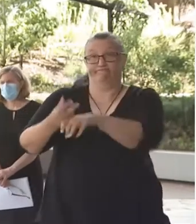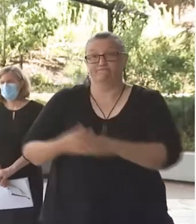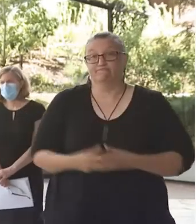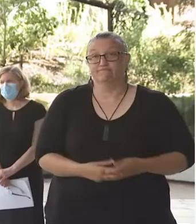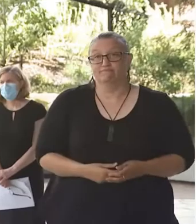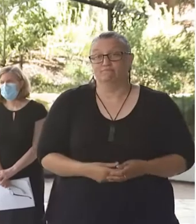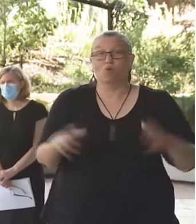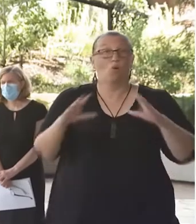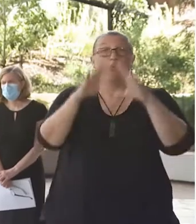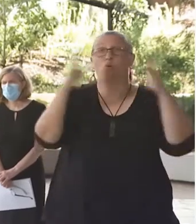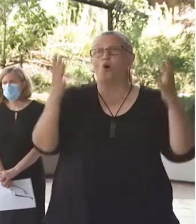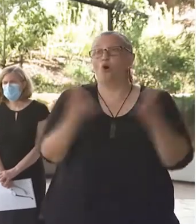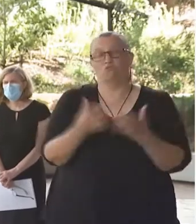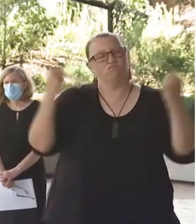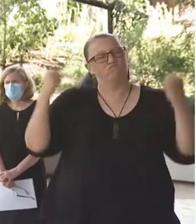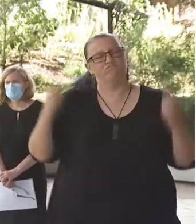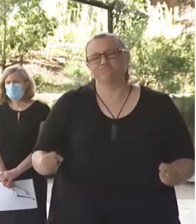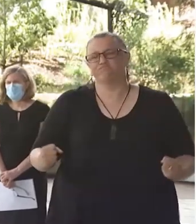will only continue to grow.